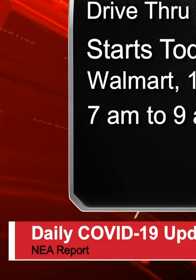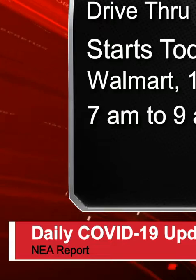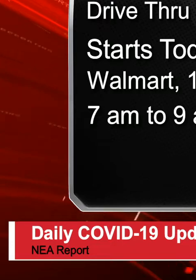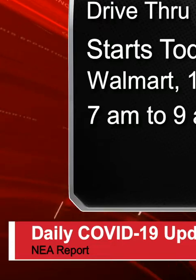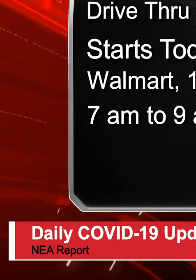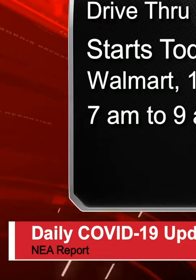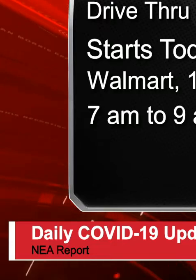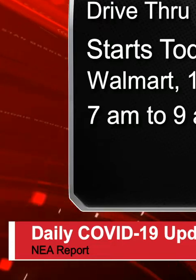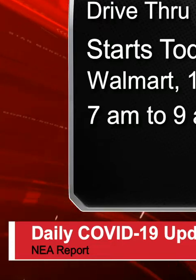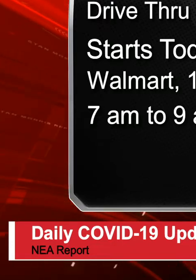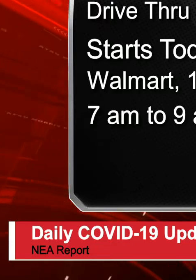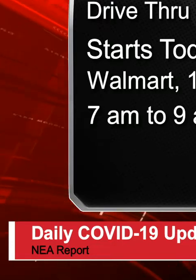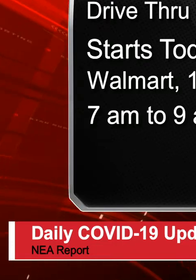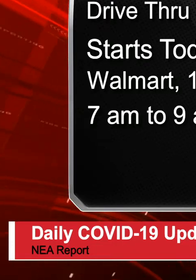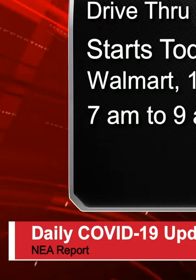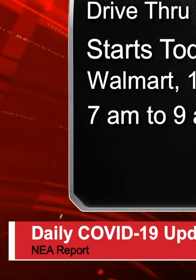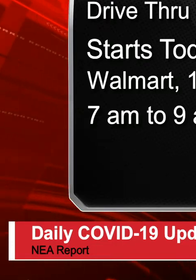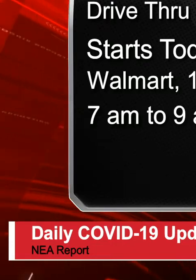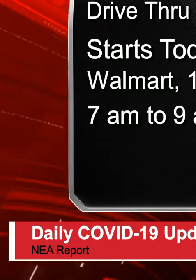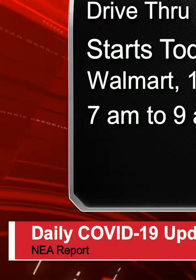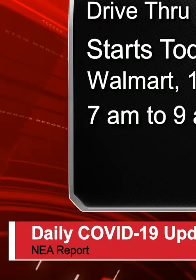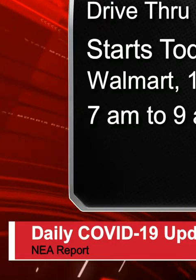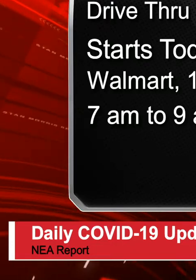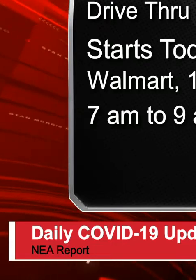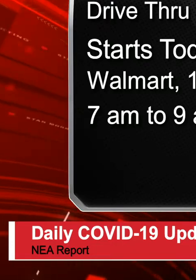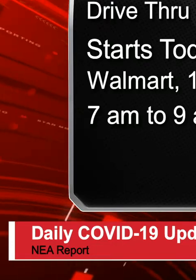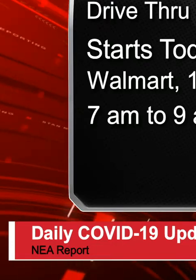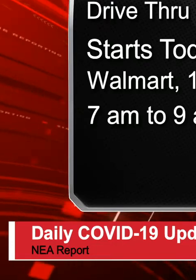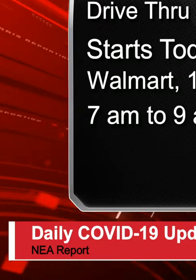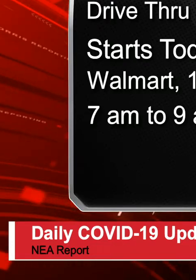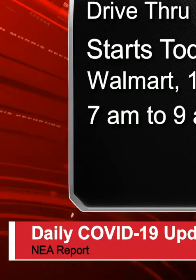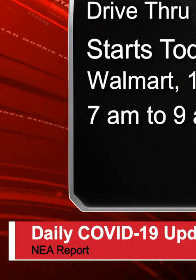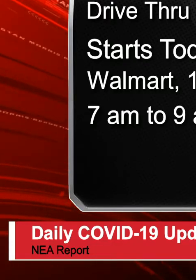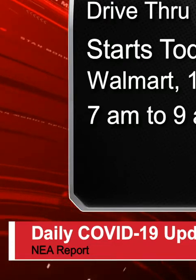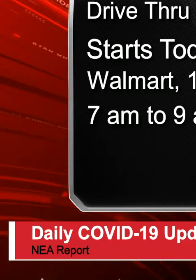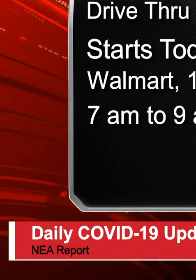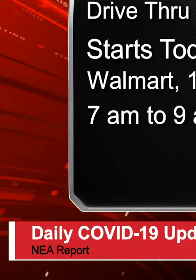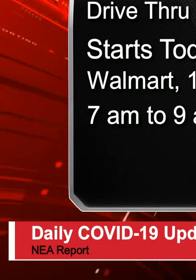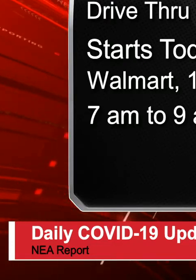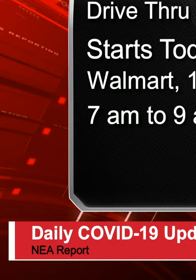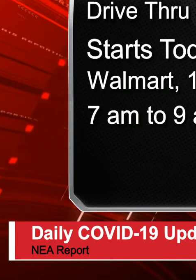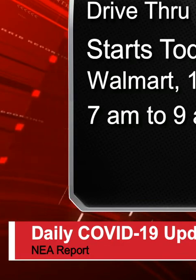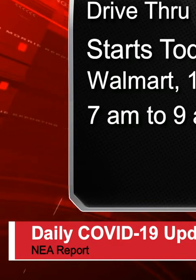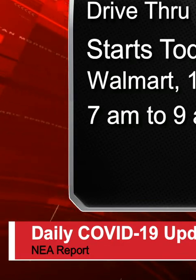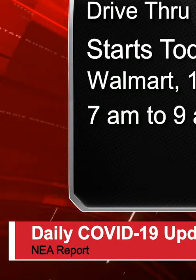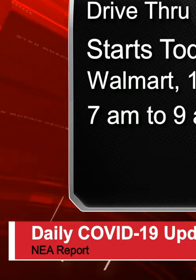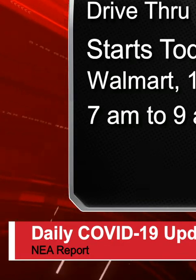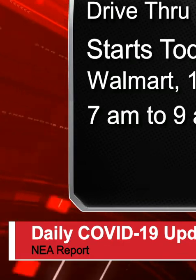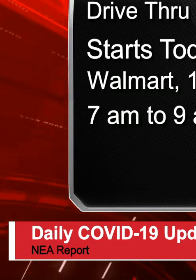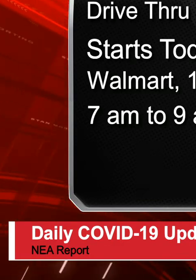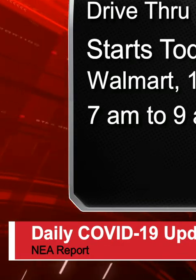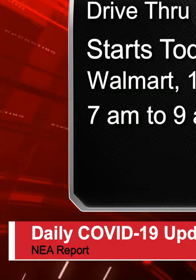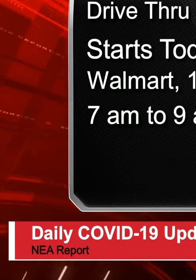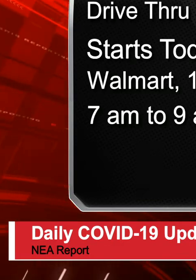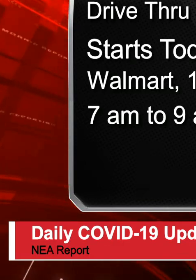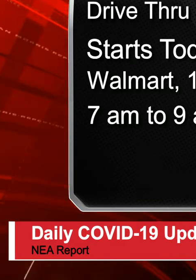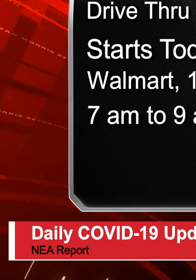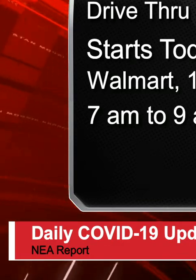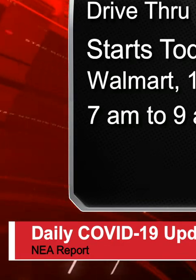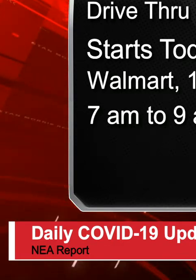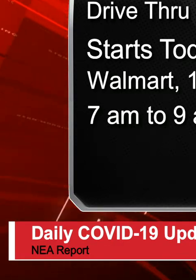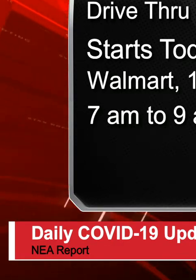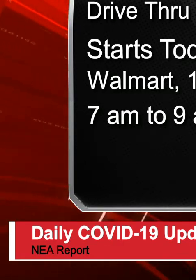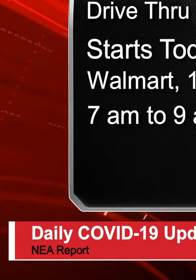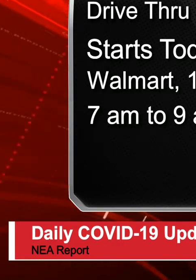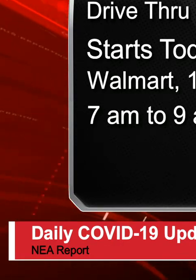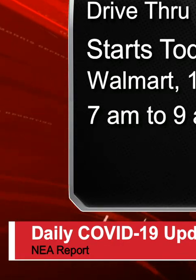9 a.m., but it will continue next Monday and Wednesday and Friday as well. It's at Walmart Supercenter parking lot, 1911 West